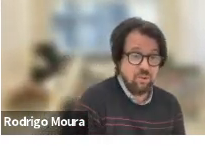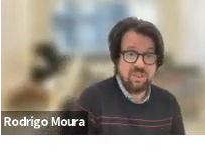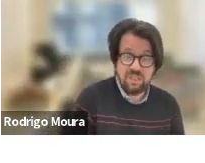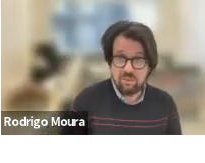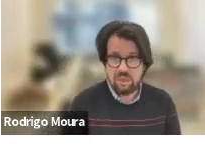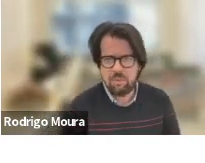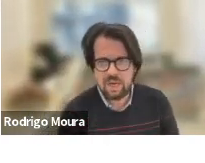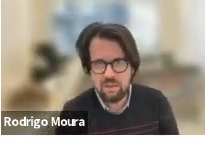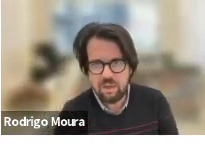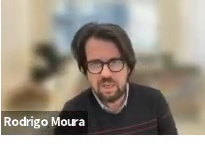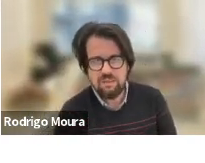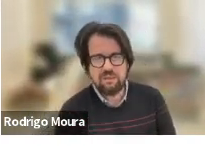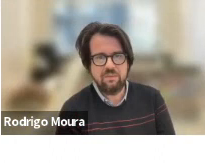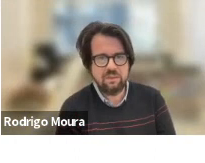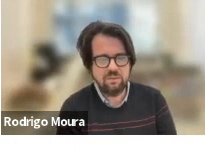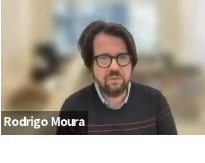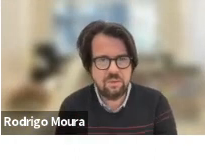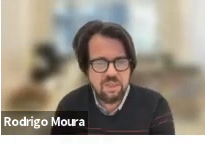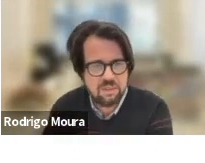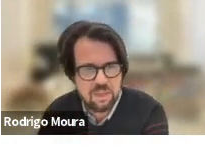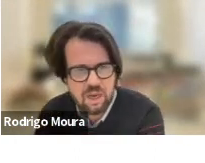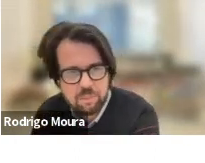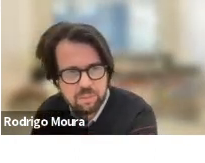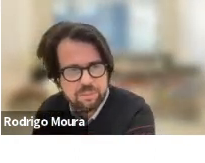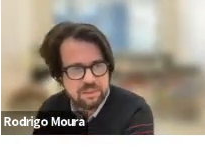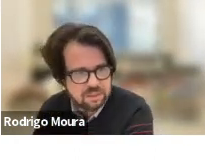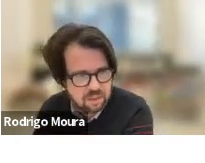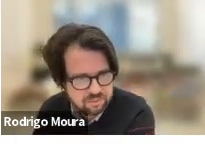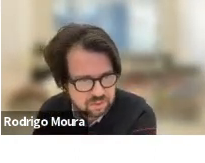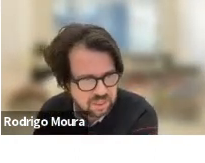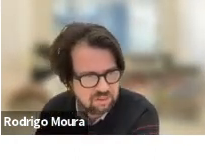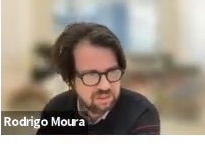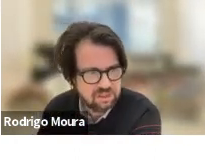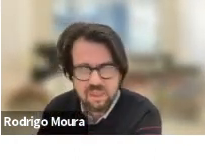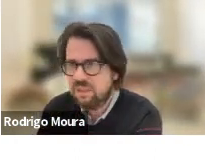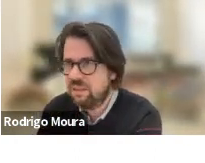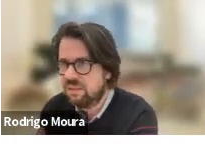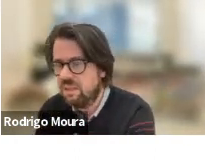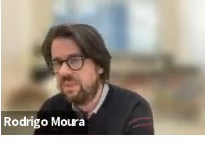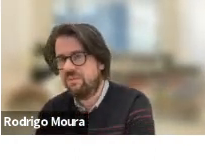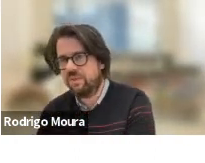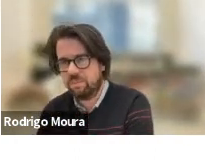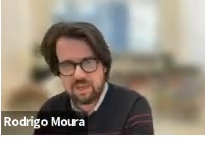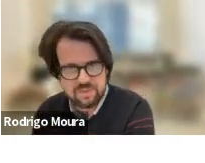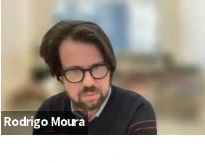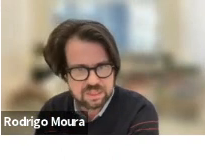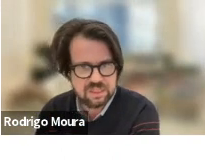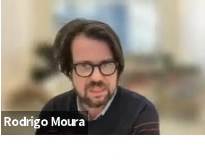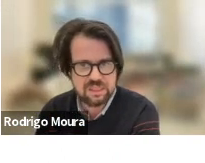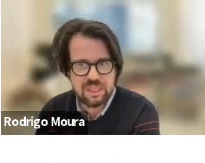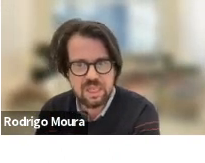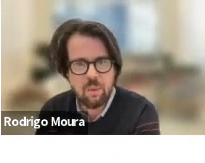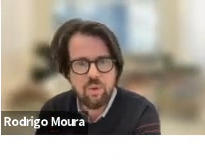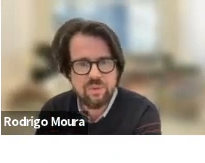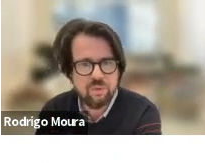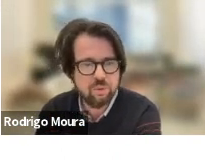at El Museu del Barrio, where I serve as chief curator, Popular Painters and Other Visionaries. This is going to be the first part of this